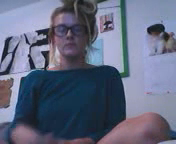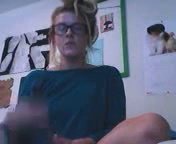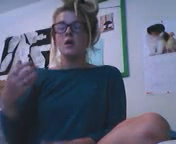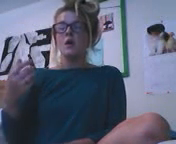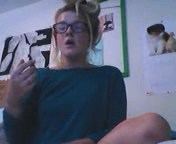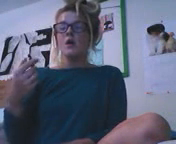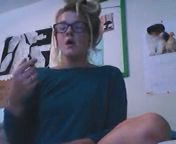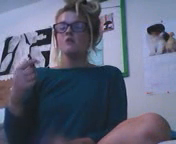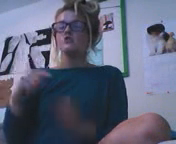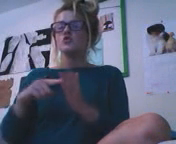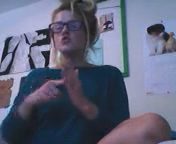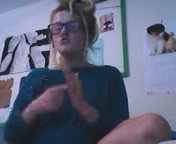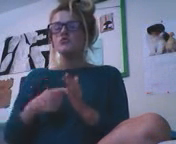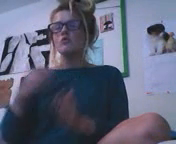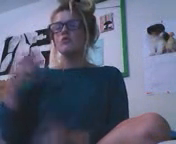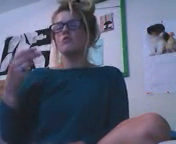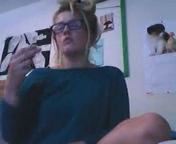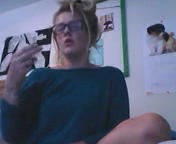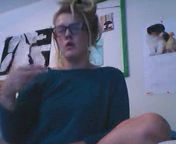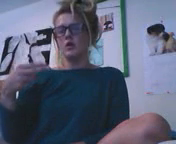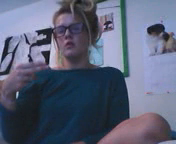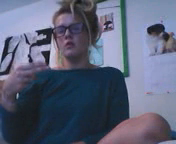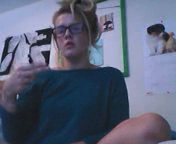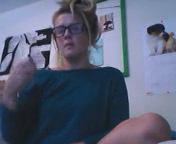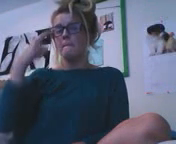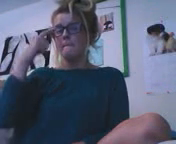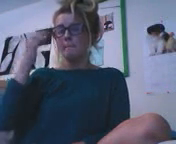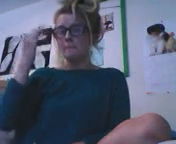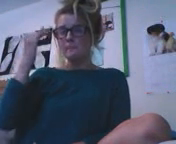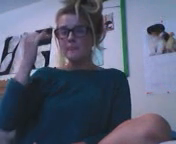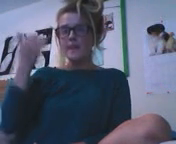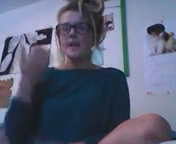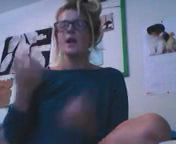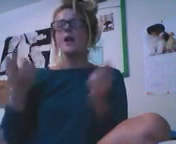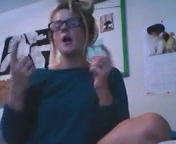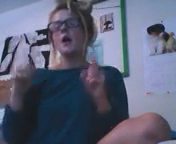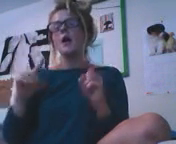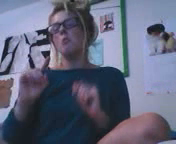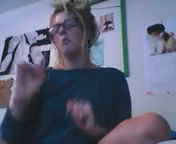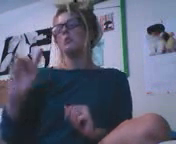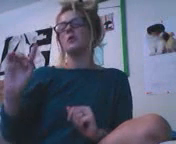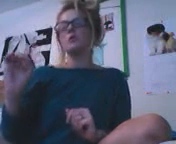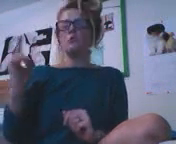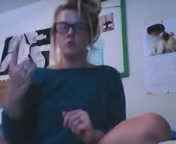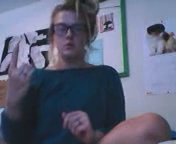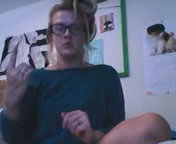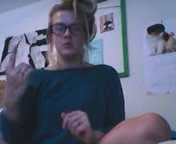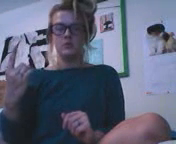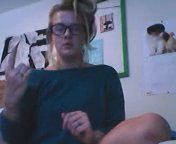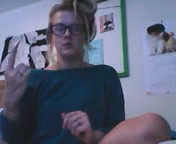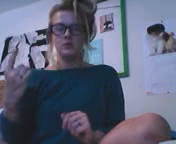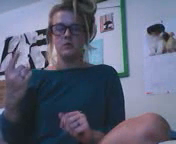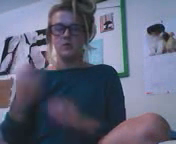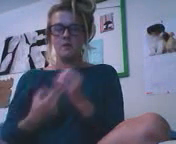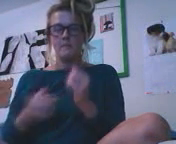1 compound on the reactant side, CH4, and 1 compound on the product side, HCl. In order